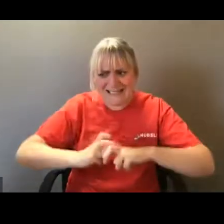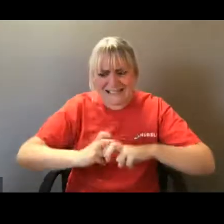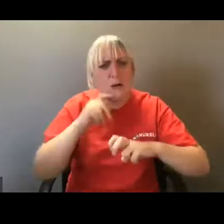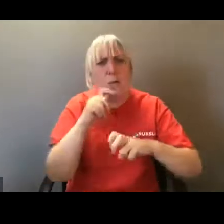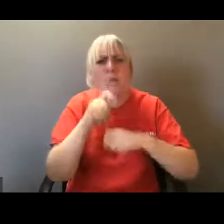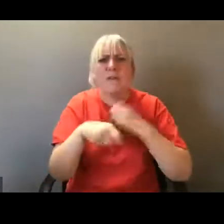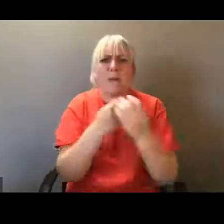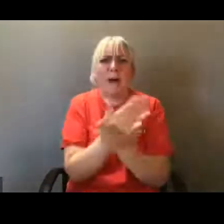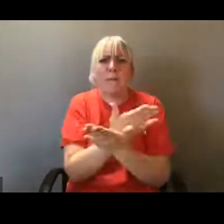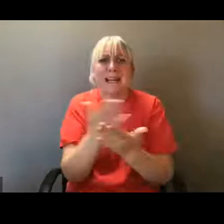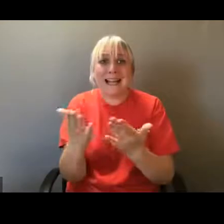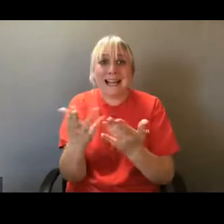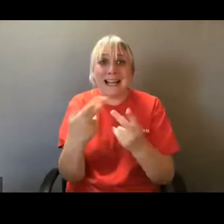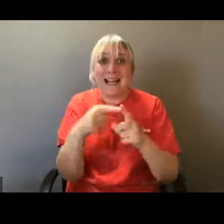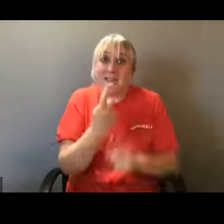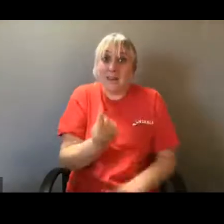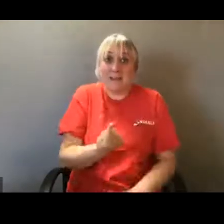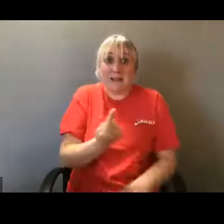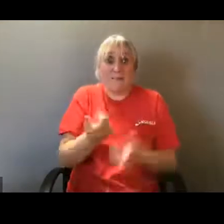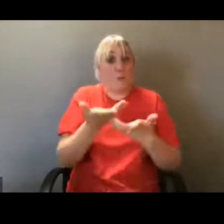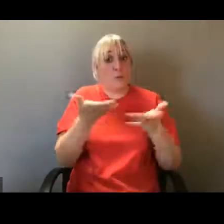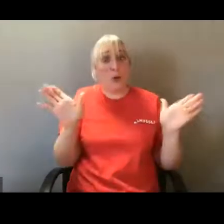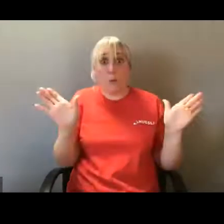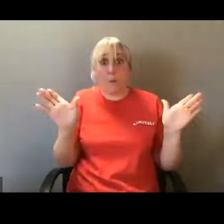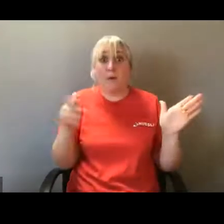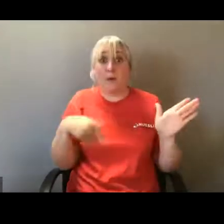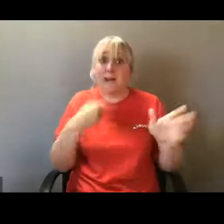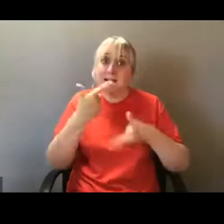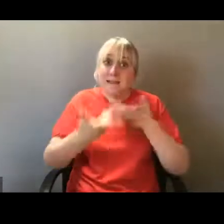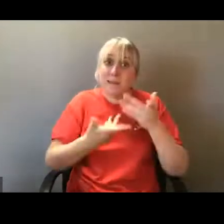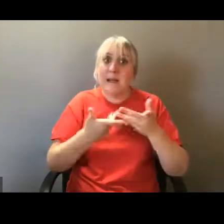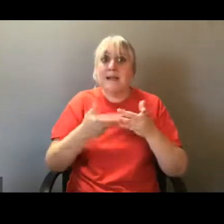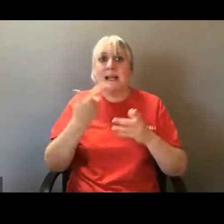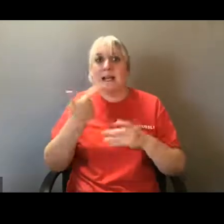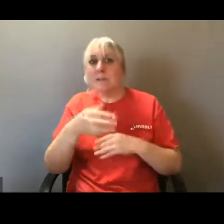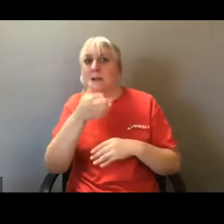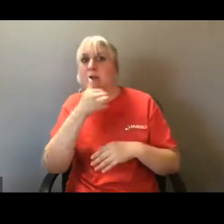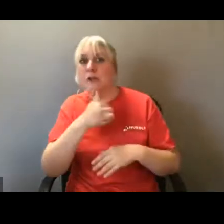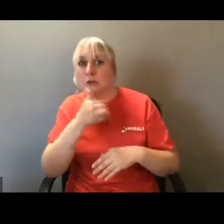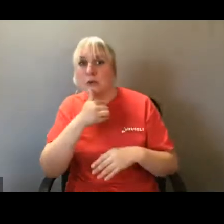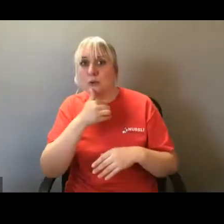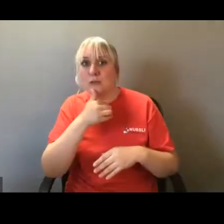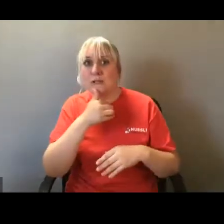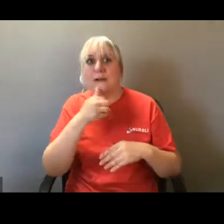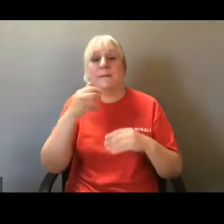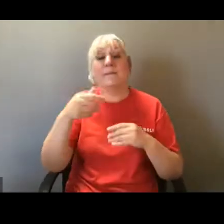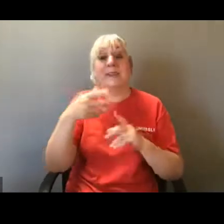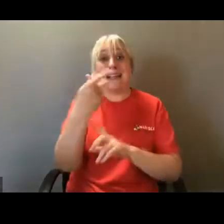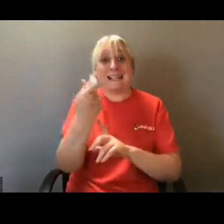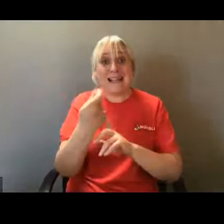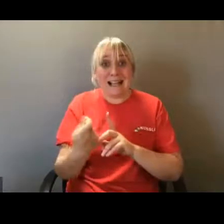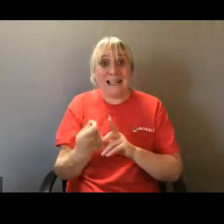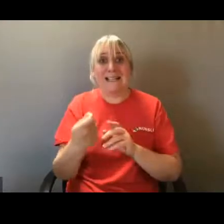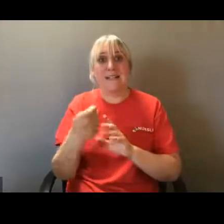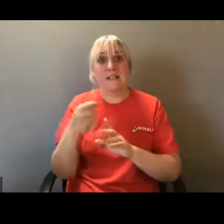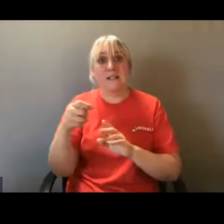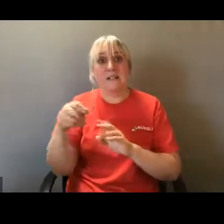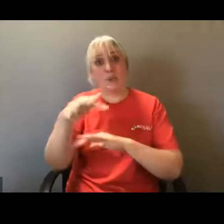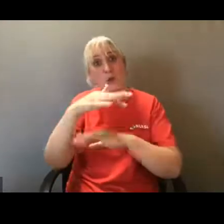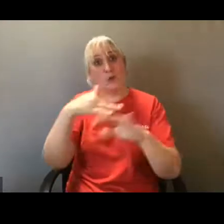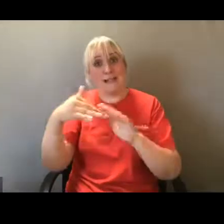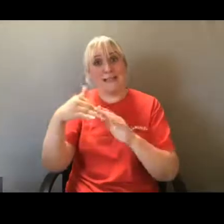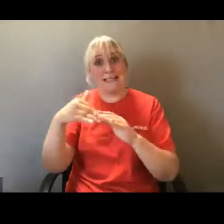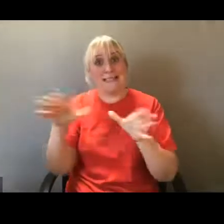he'd openly said he was drawing on the ideas of the Italian socialist Antonio Gramsci, who developed an analysis of core